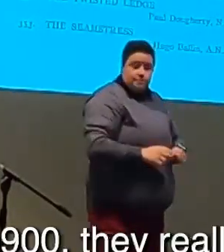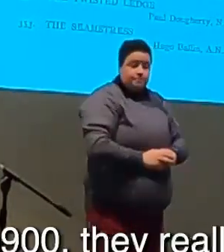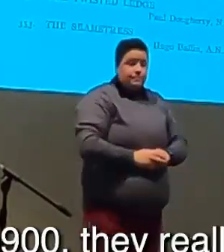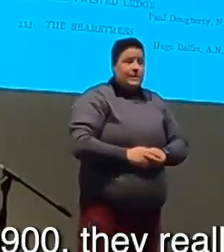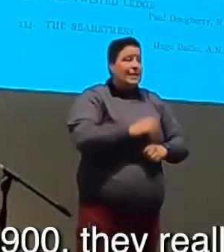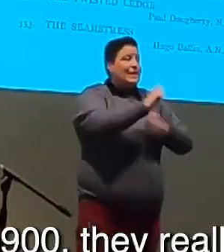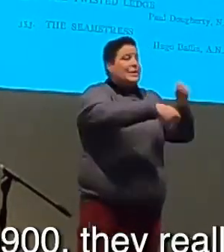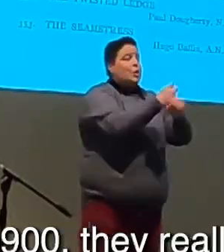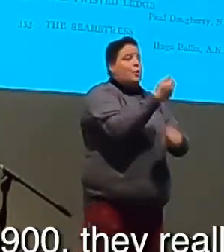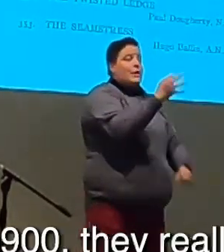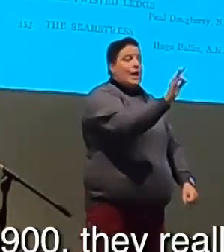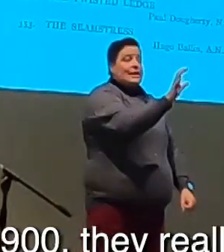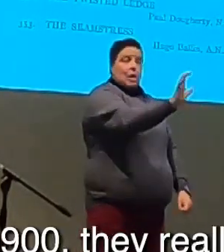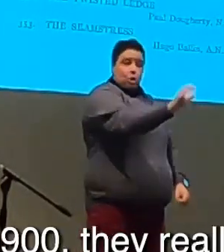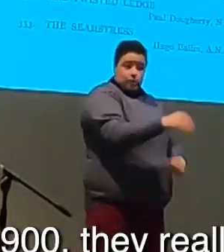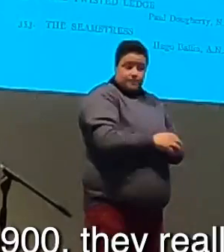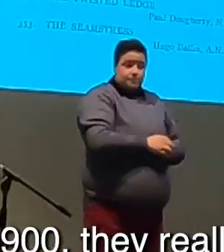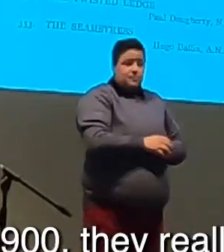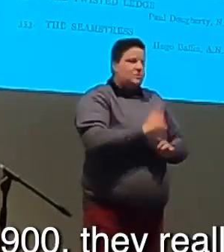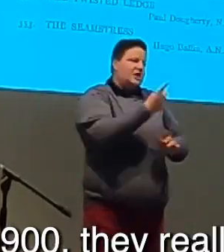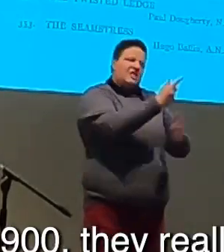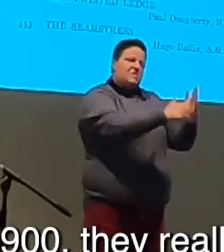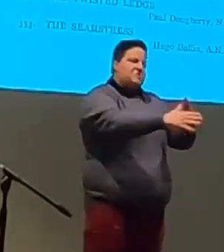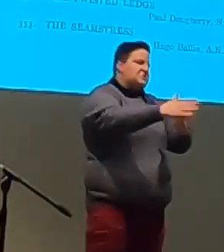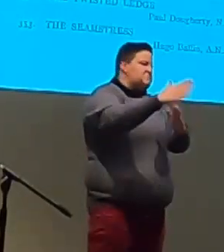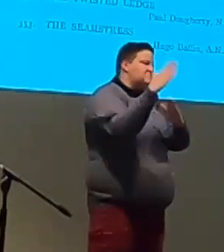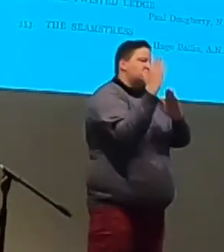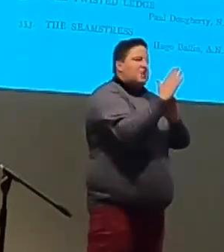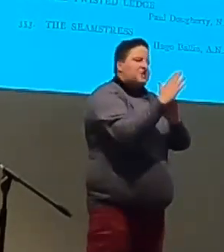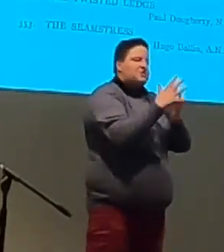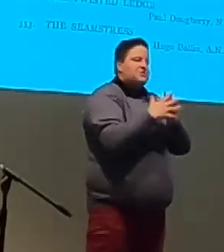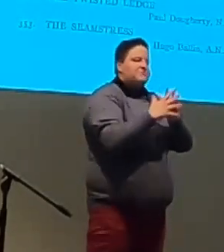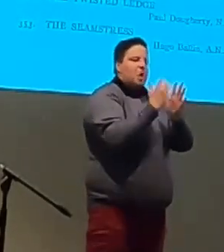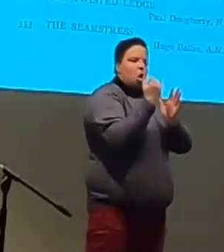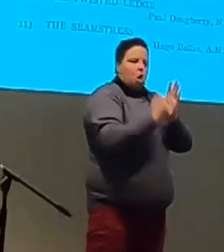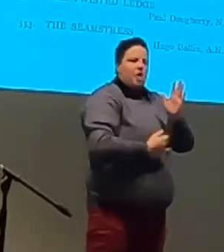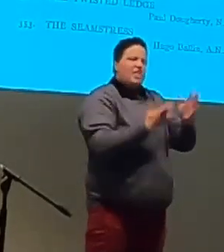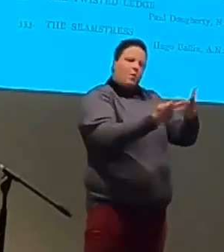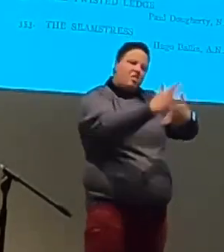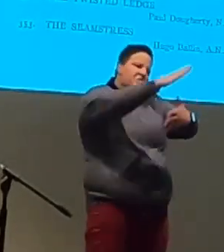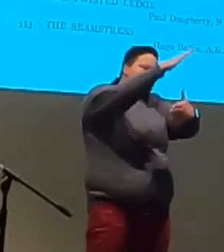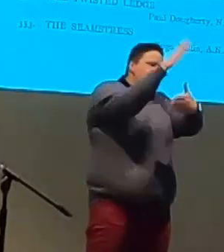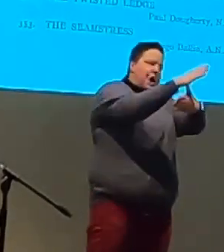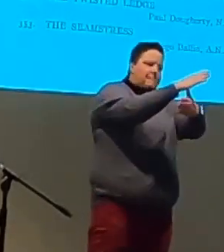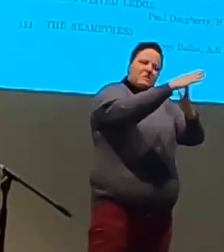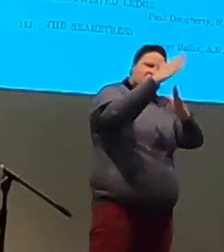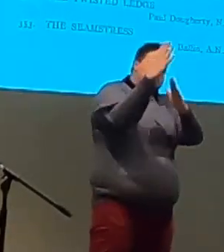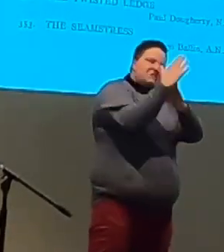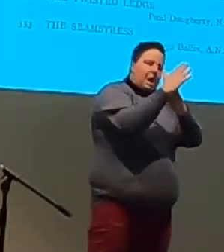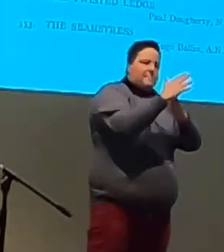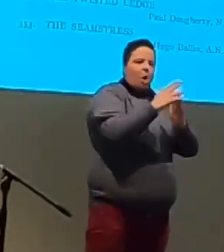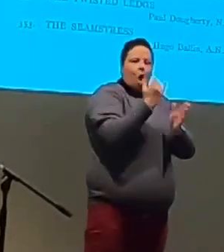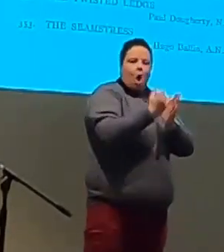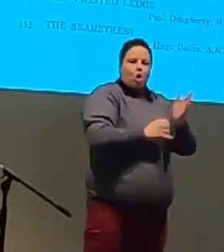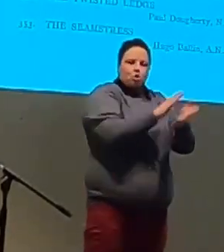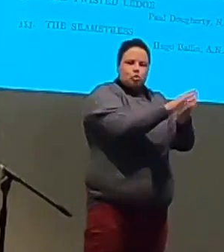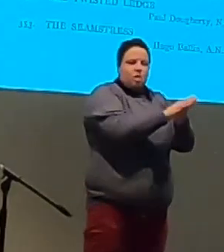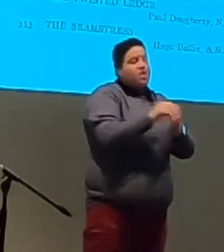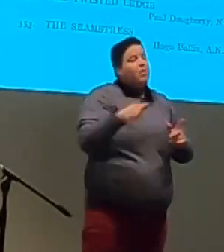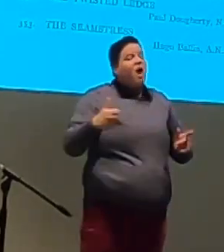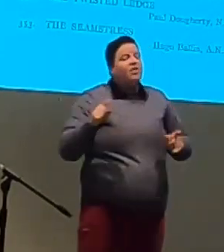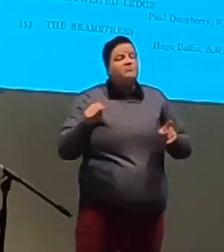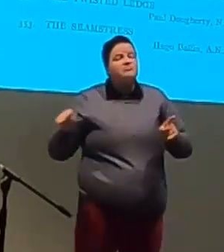1900, they really were the authority on American art. They were the main art school. There were other art schools, but they